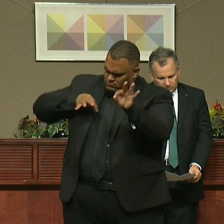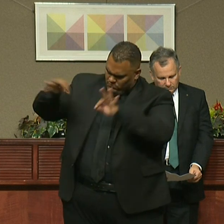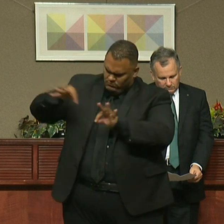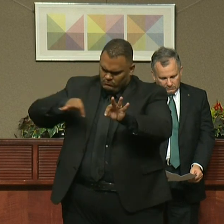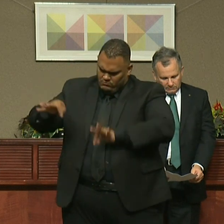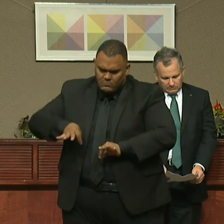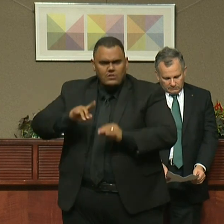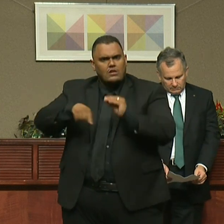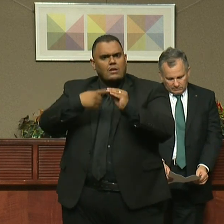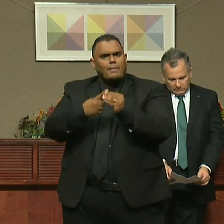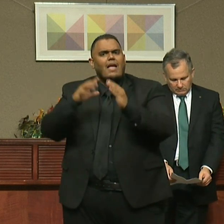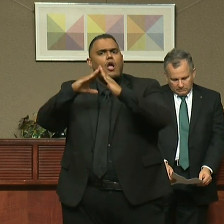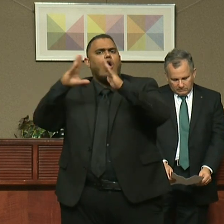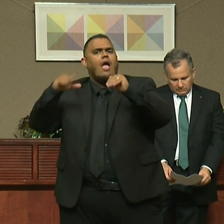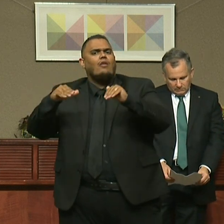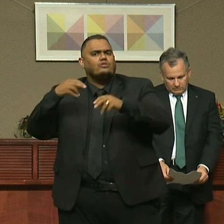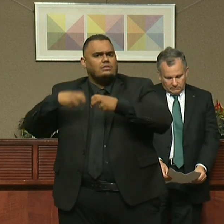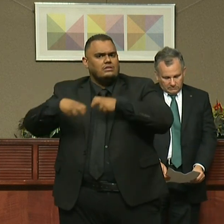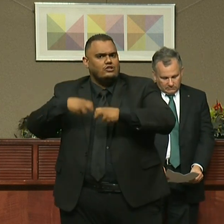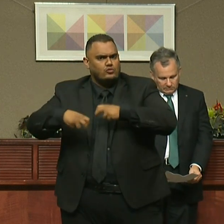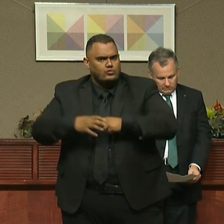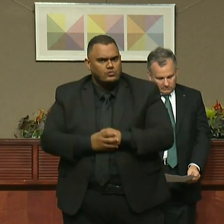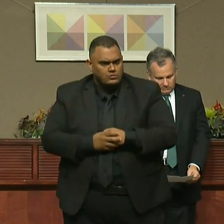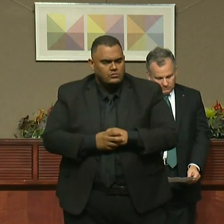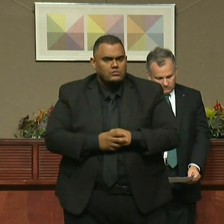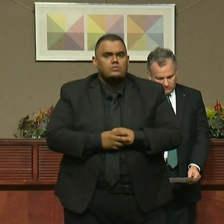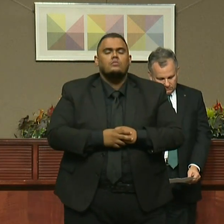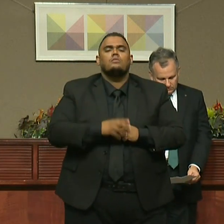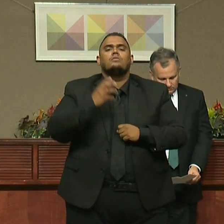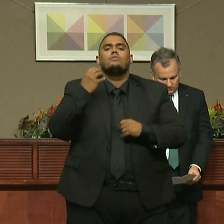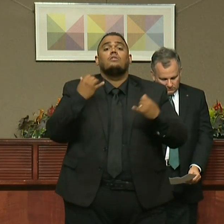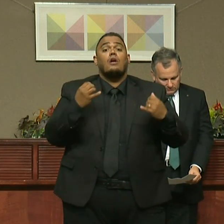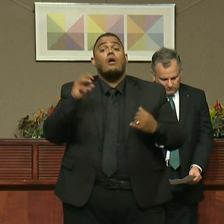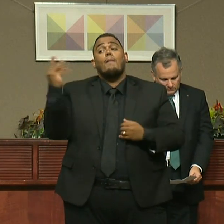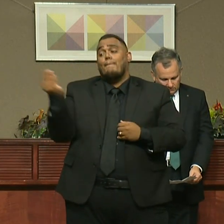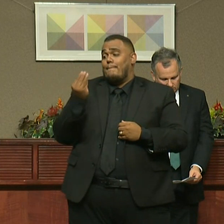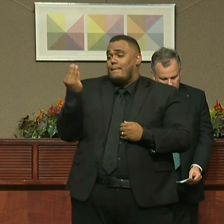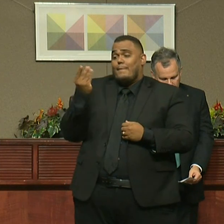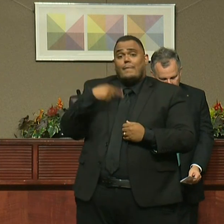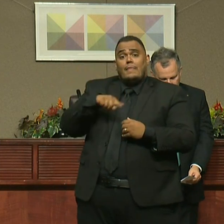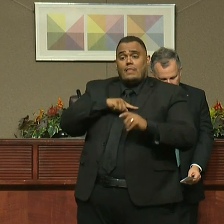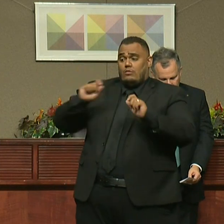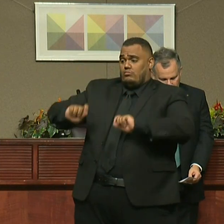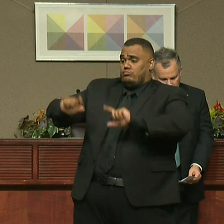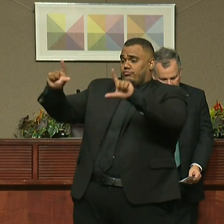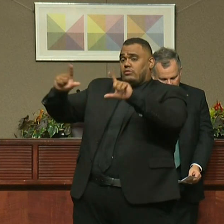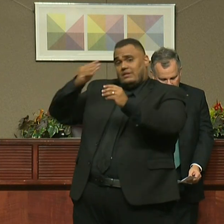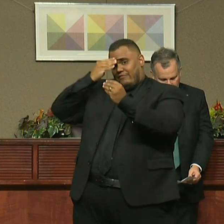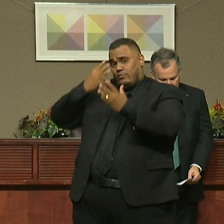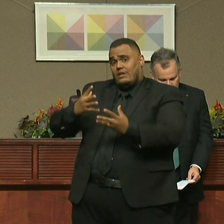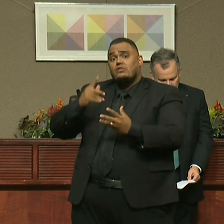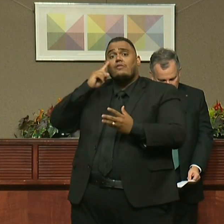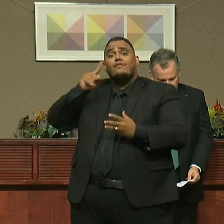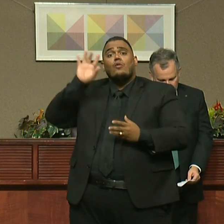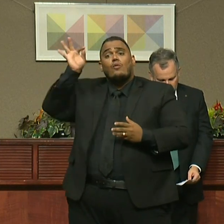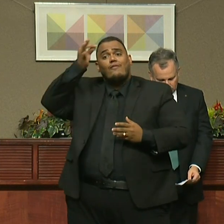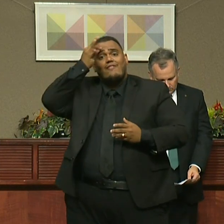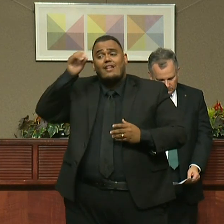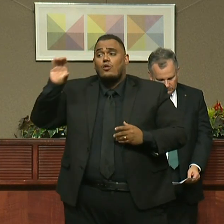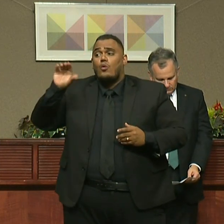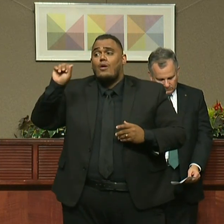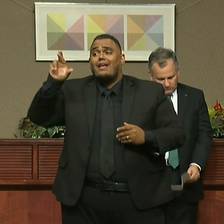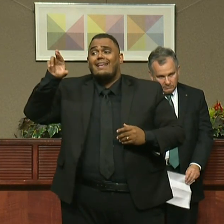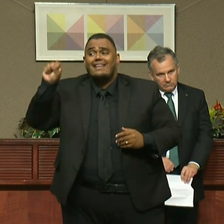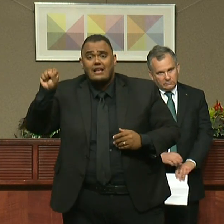Monday, we published information on our website regarding the county's federal CARES Act programs for small businesses and